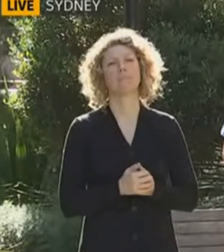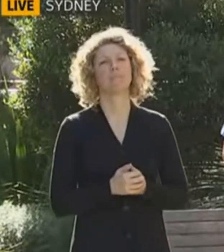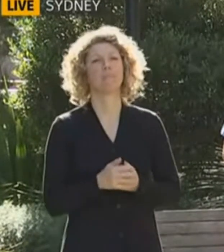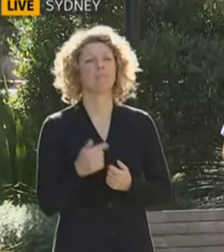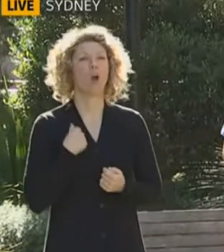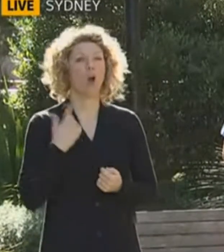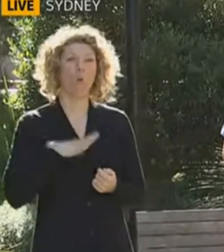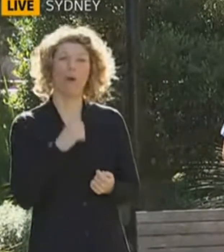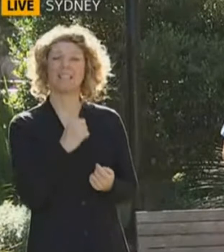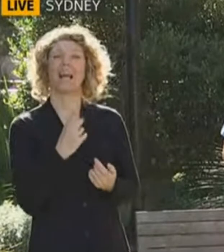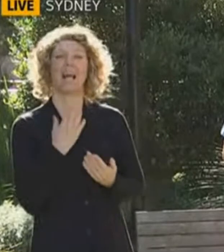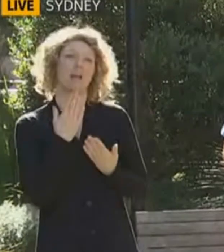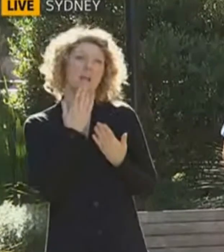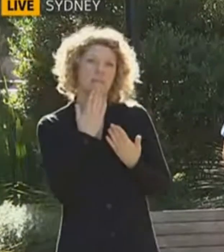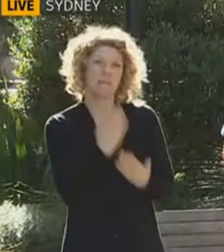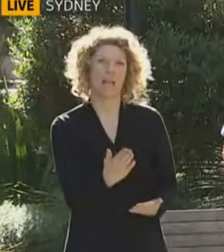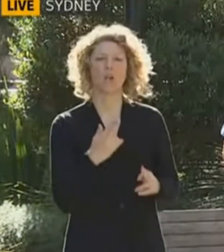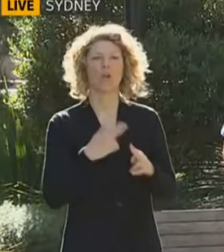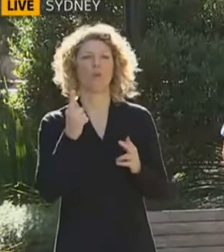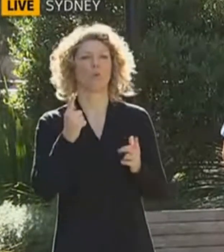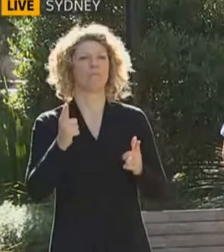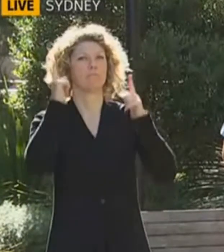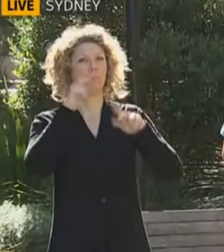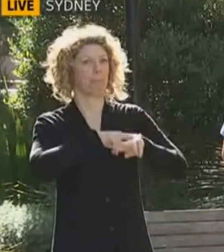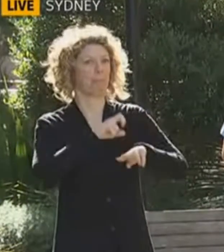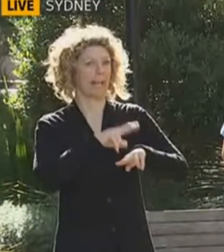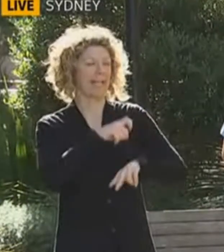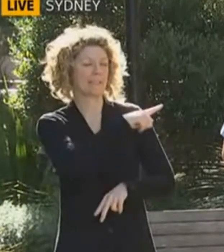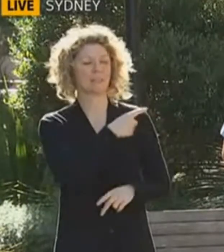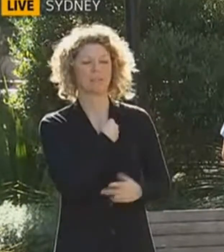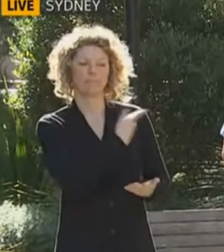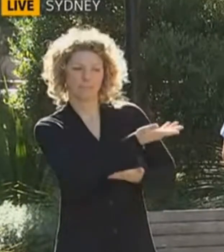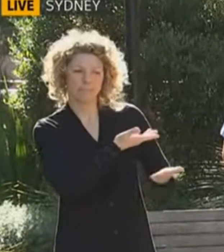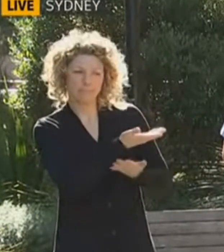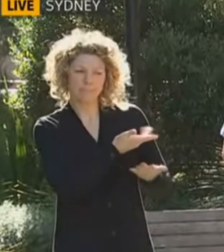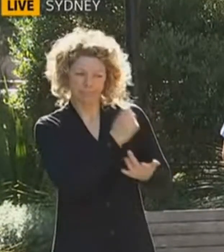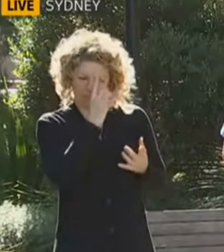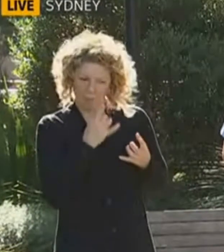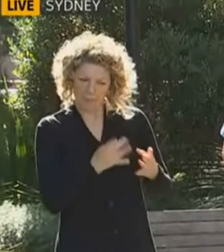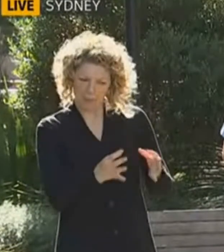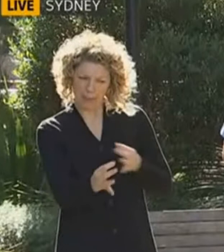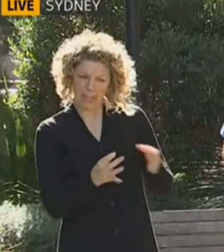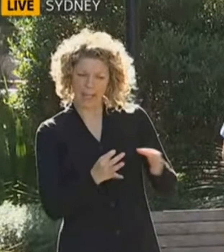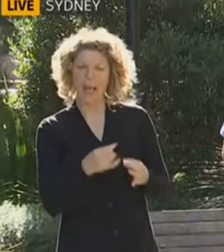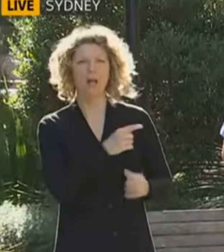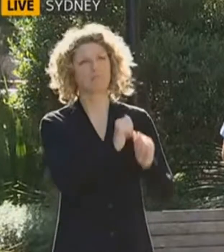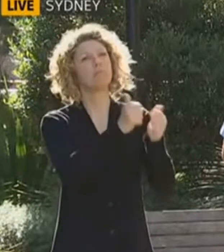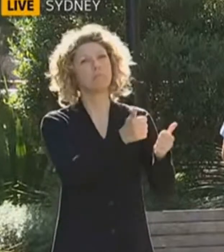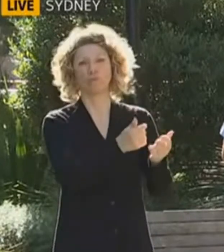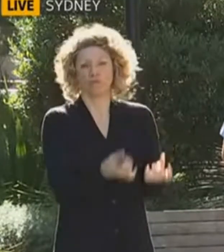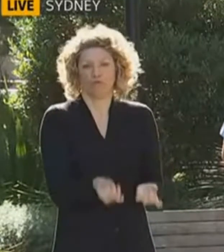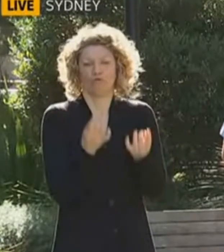Fuller, that he and I have been in discussion about the potential of this occurring for some time, and he is as ready as anyone can be